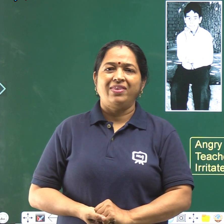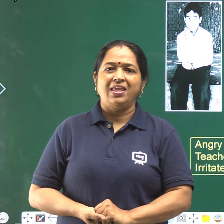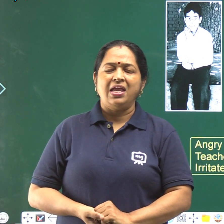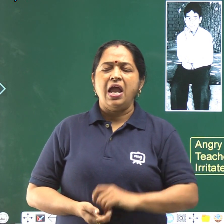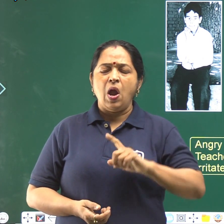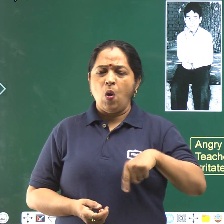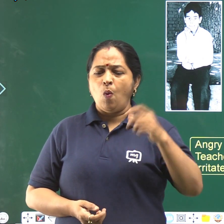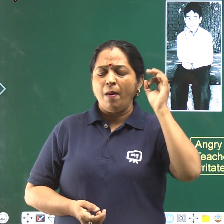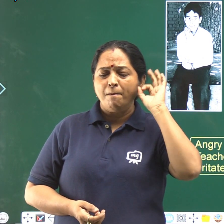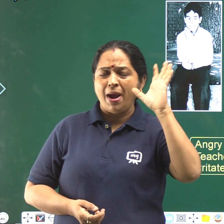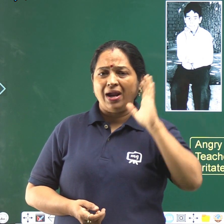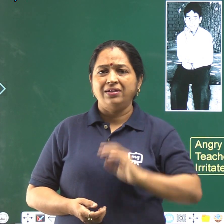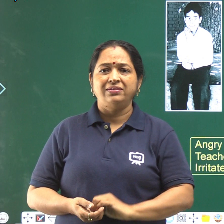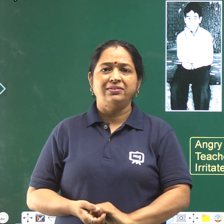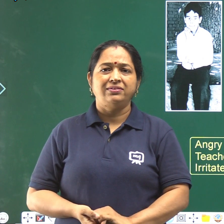even when